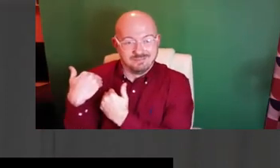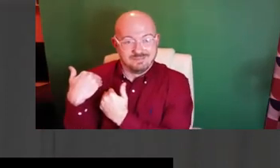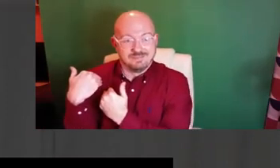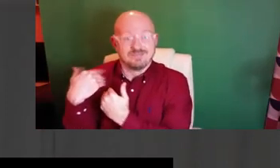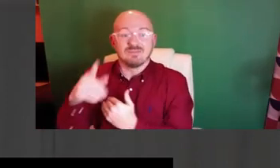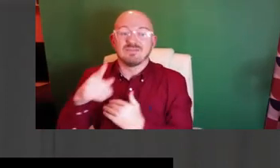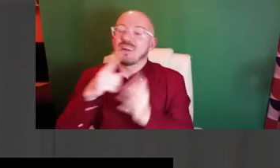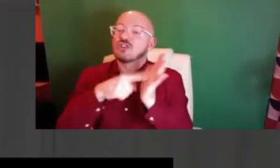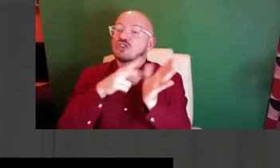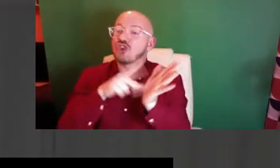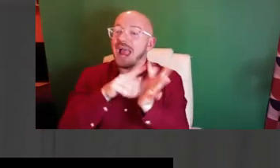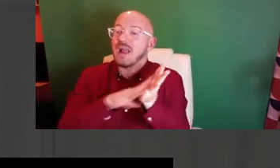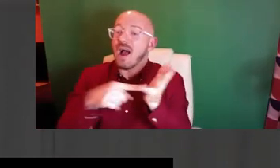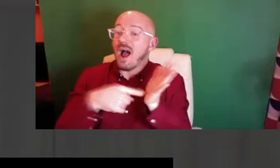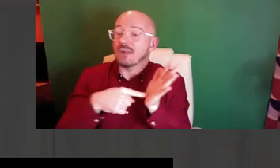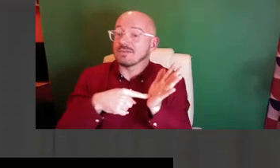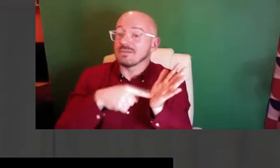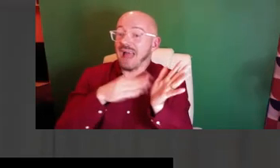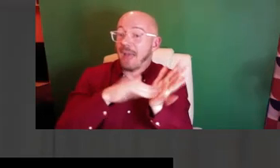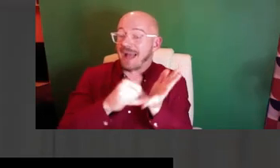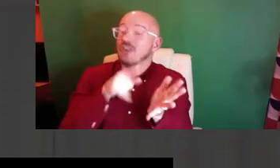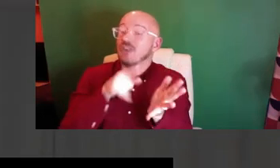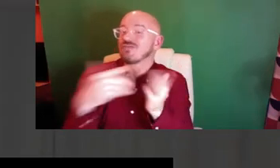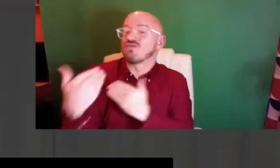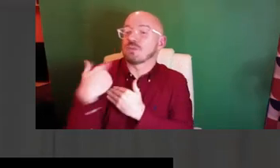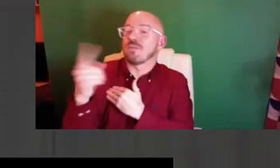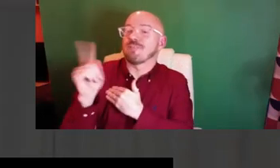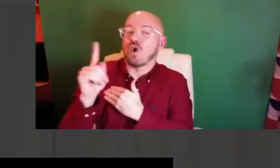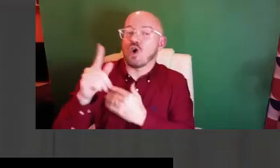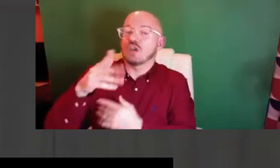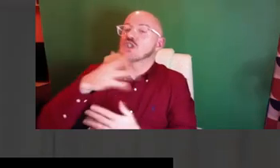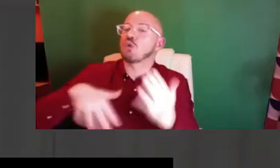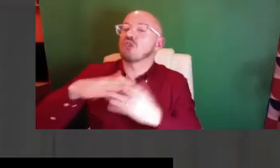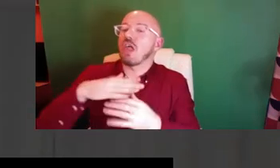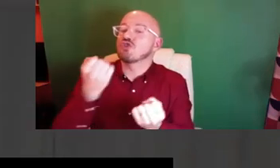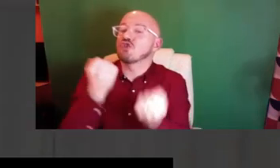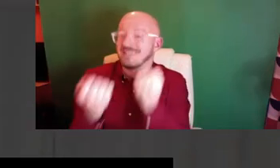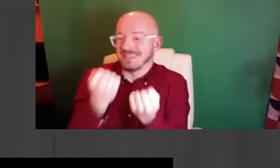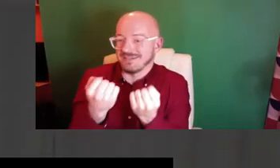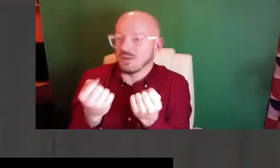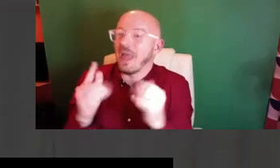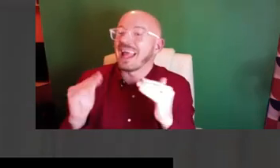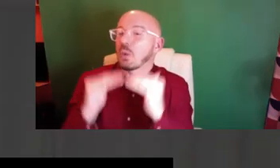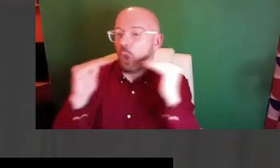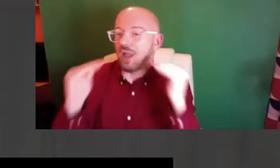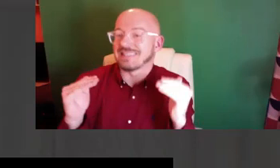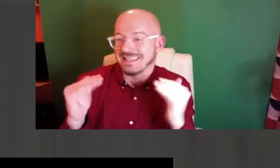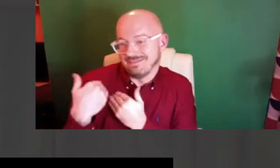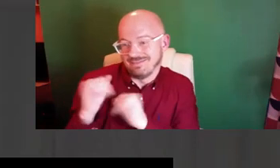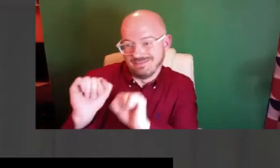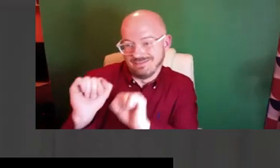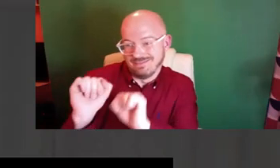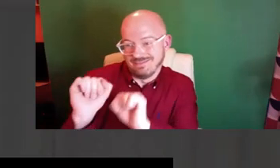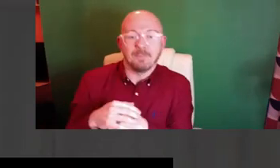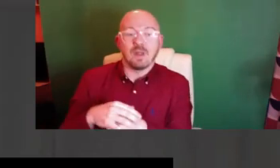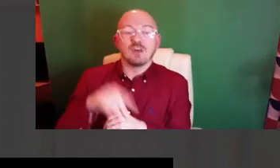But nothing can happen without the Welsh Government actually providing support. So Jane Hutt, who's the Minister